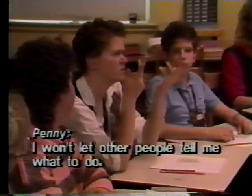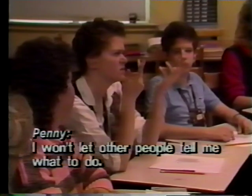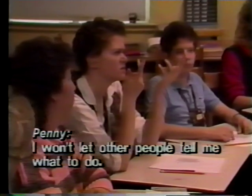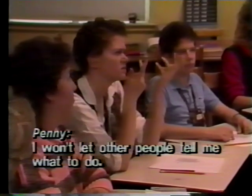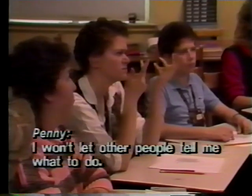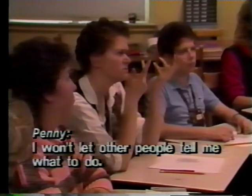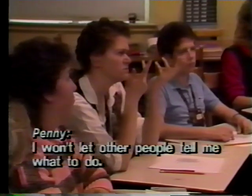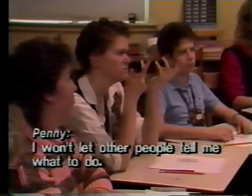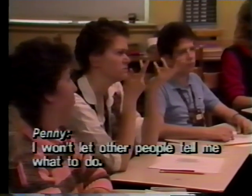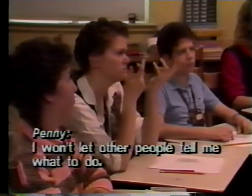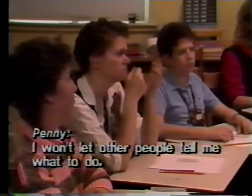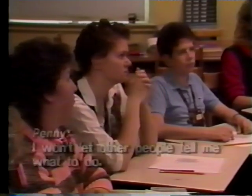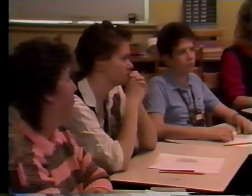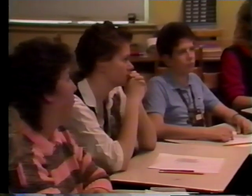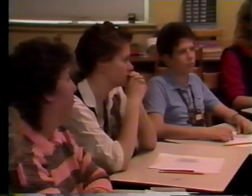Well, anything else?